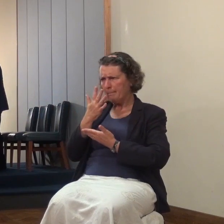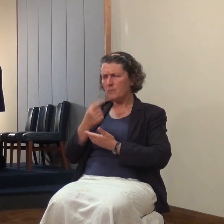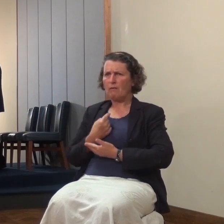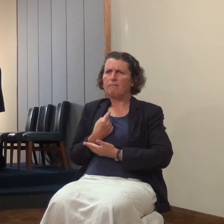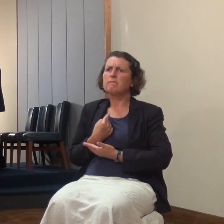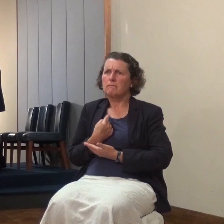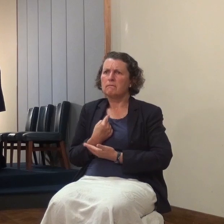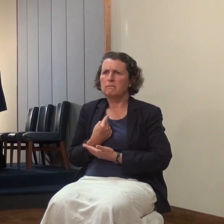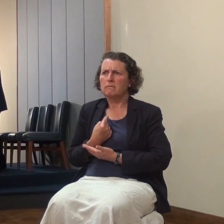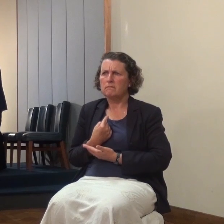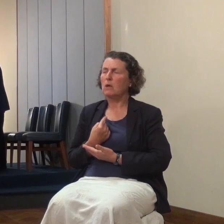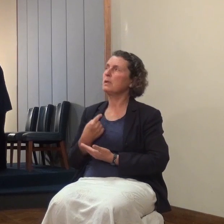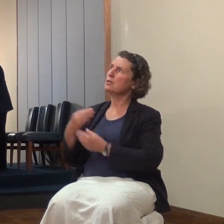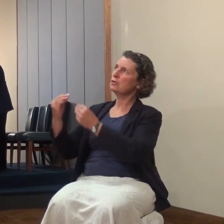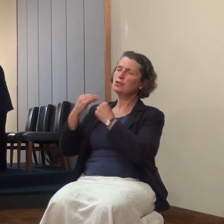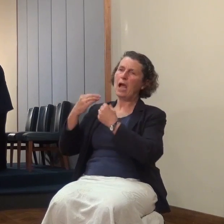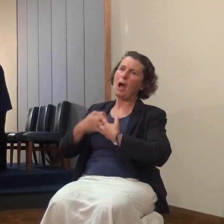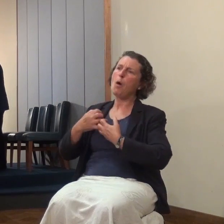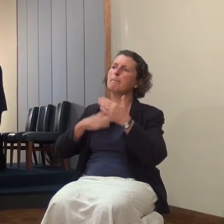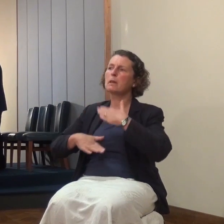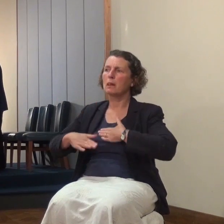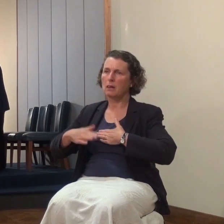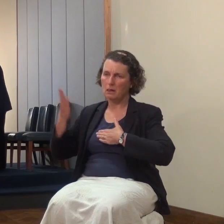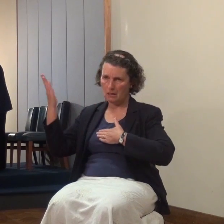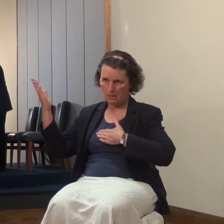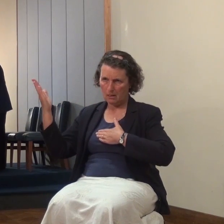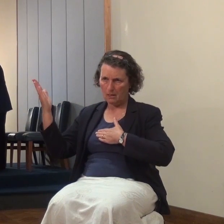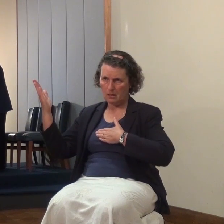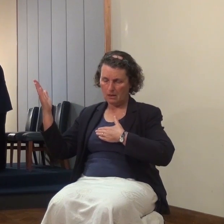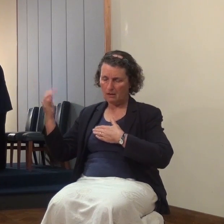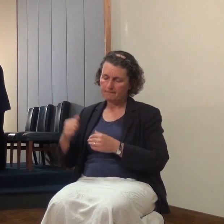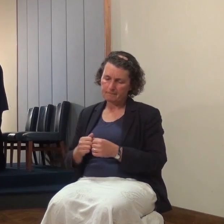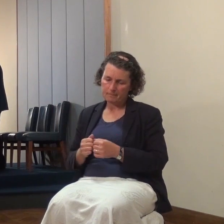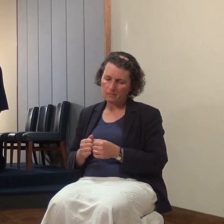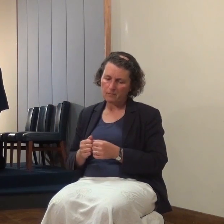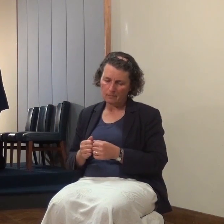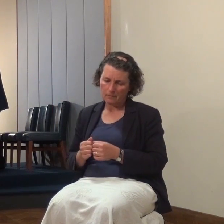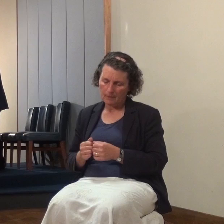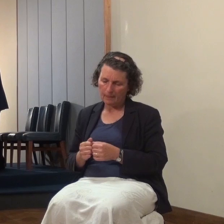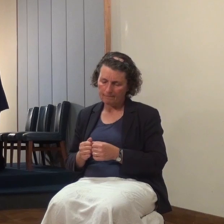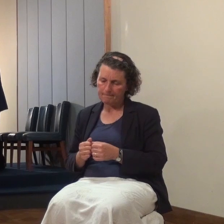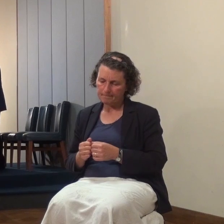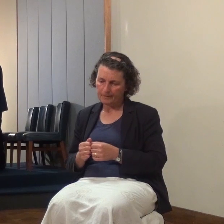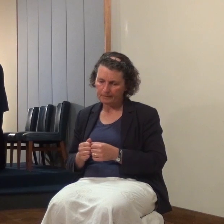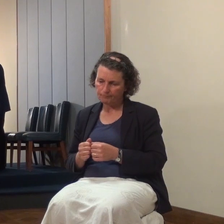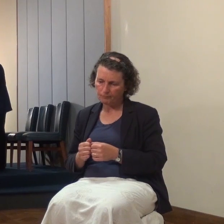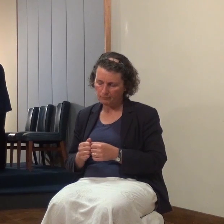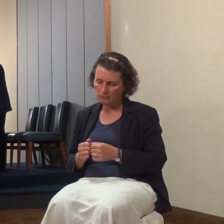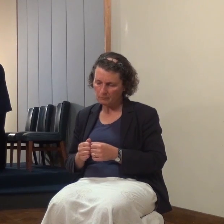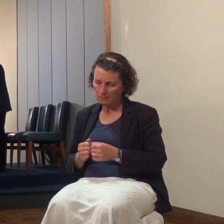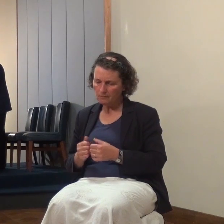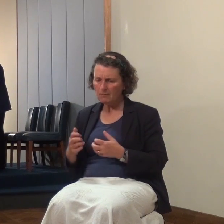of teaching us humility. Those who are mature in the faith, whose lives display much spiritual